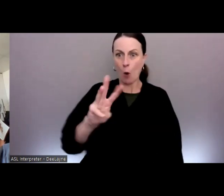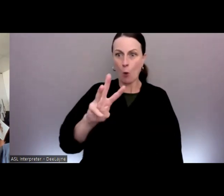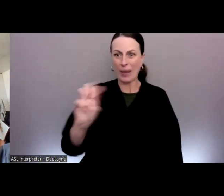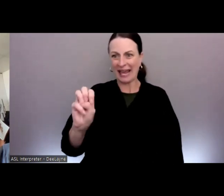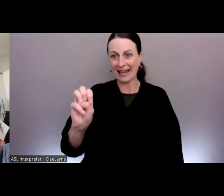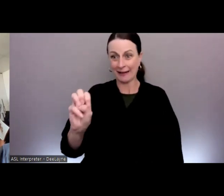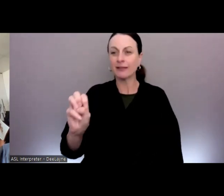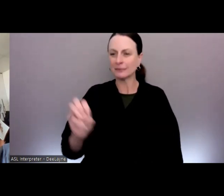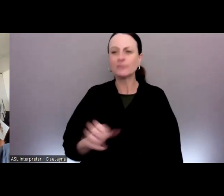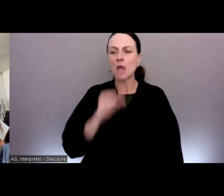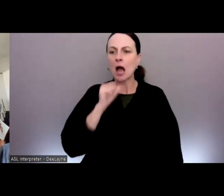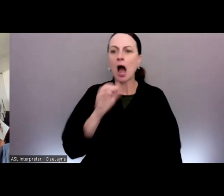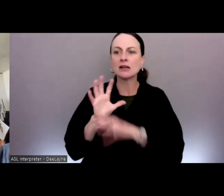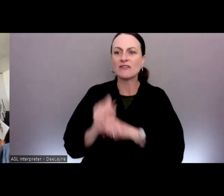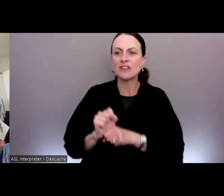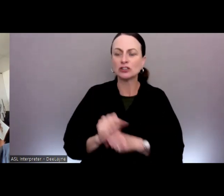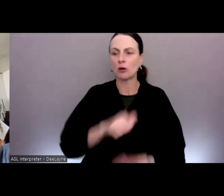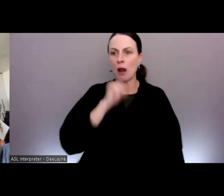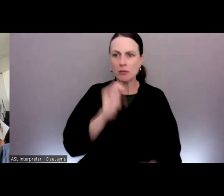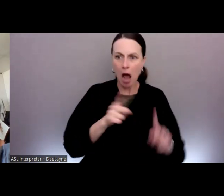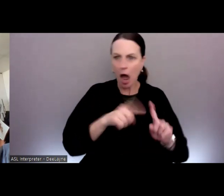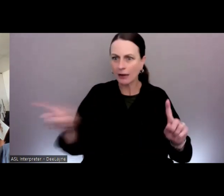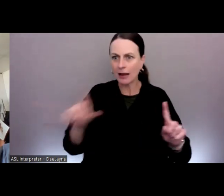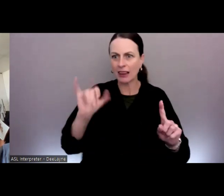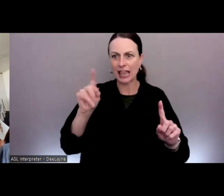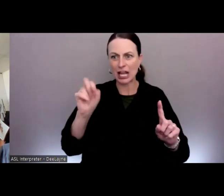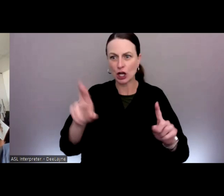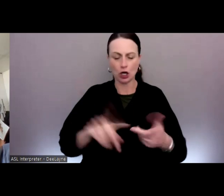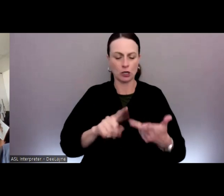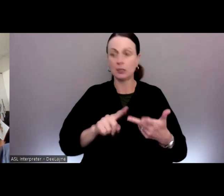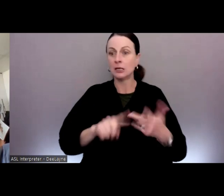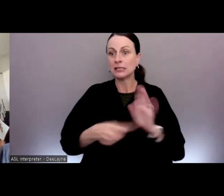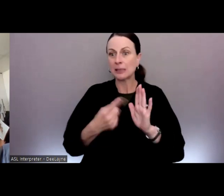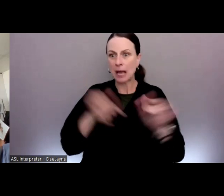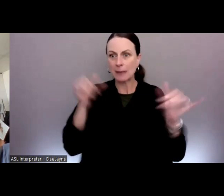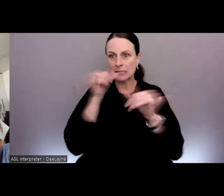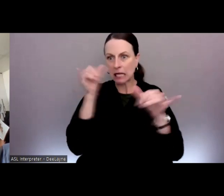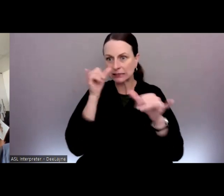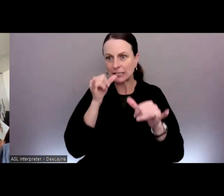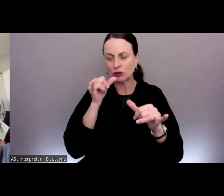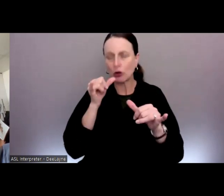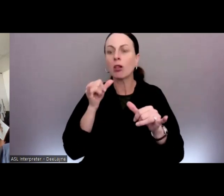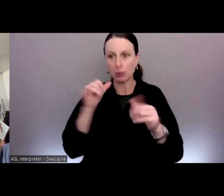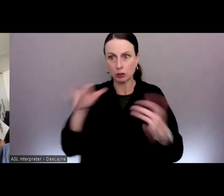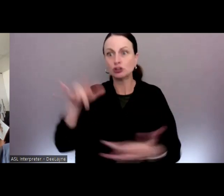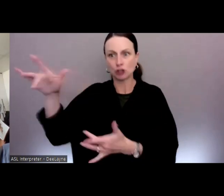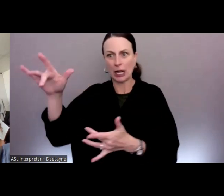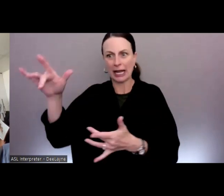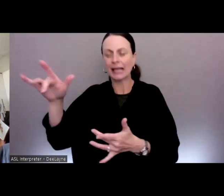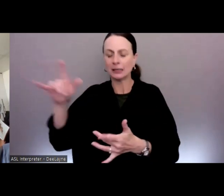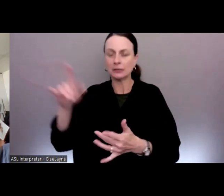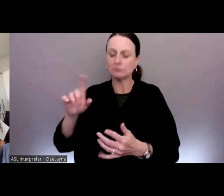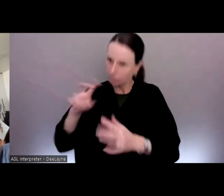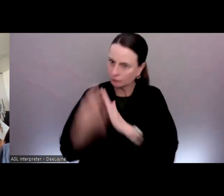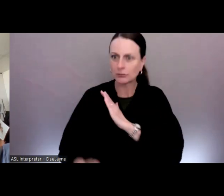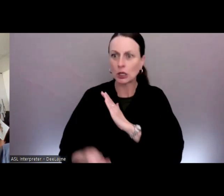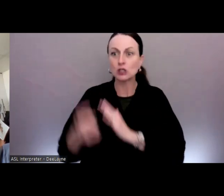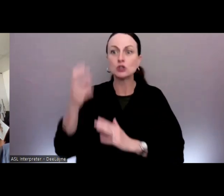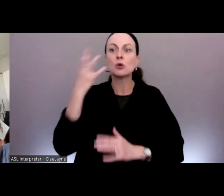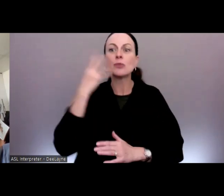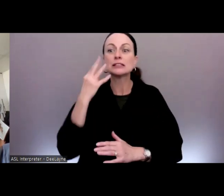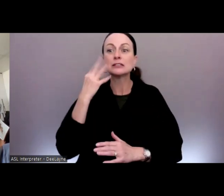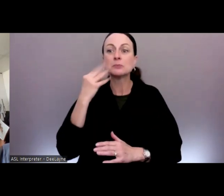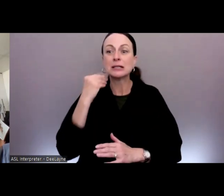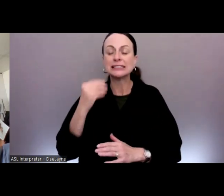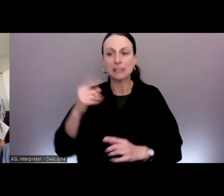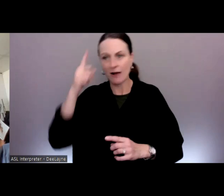Unconventional, Nonlinear, and Sometimes Nonsensical Journey into the Literacy Experiences of a Wandering